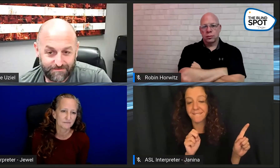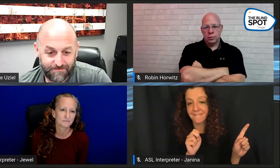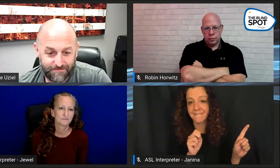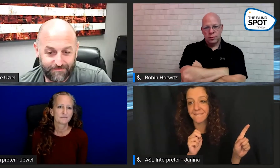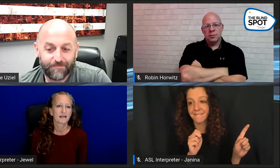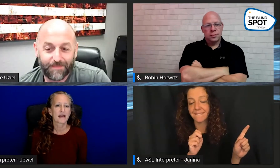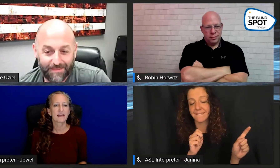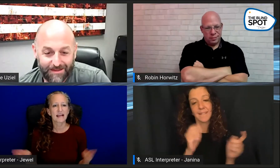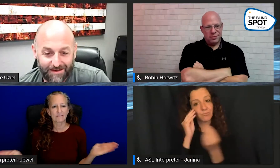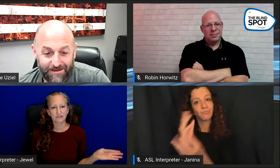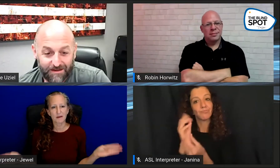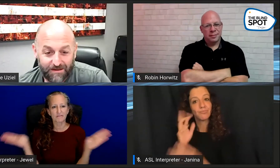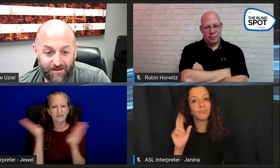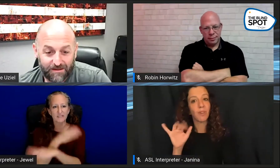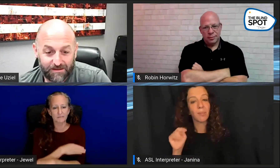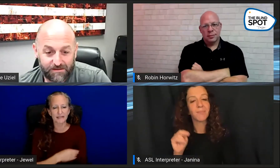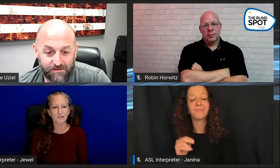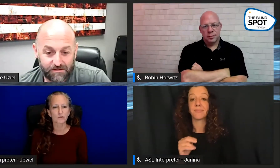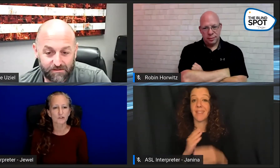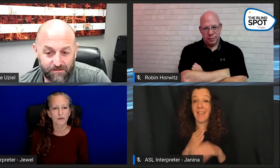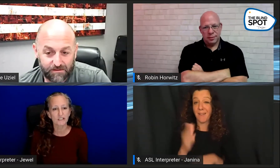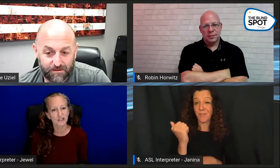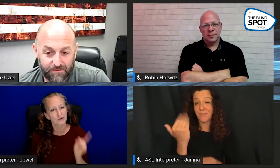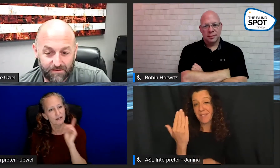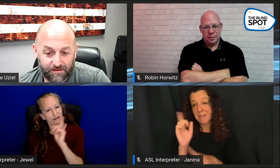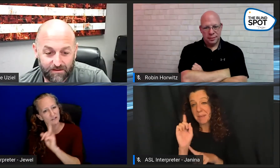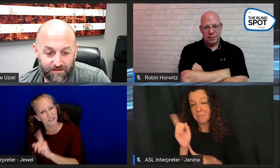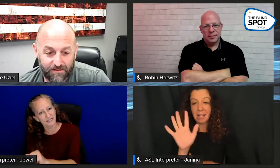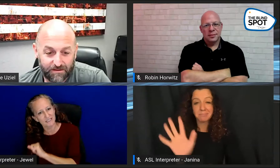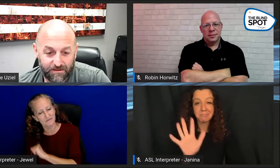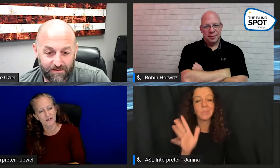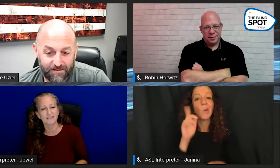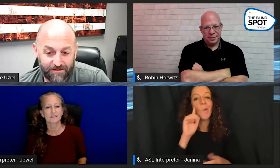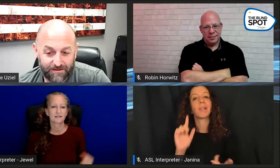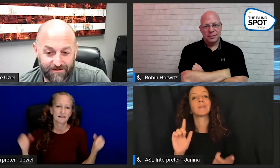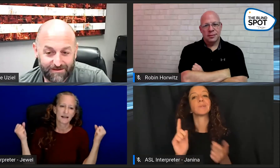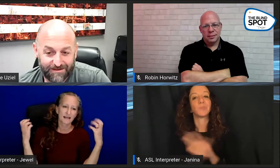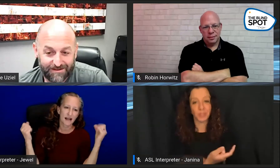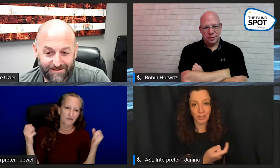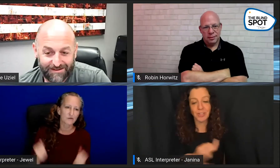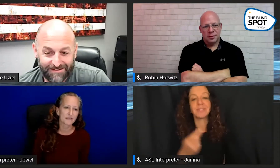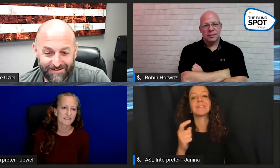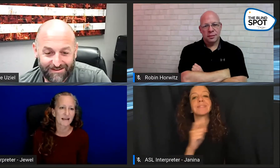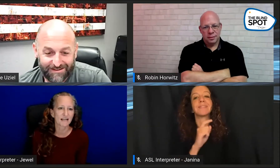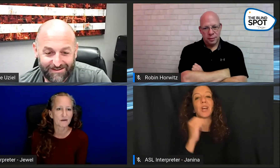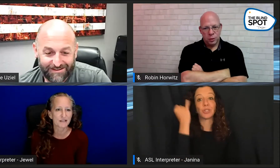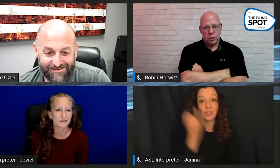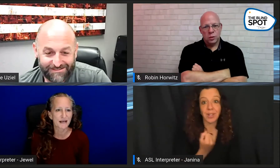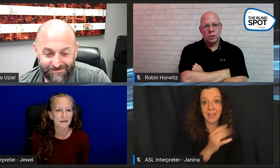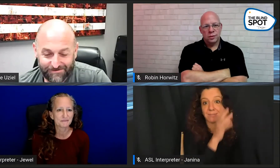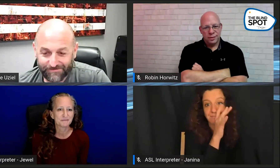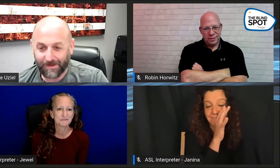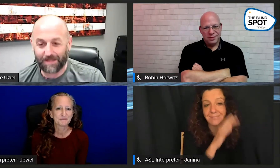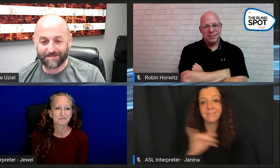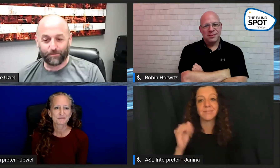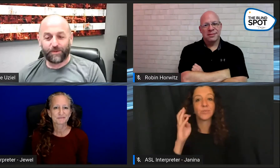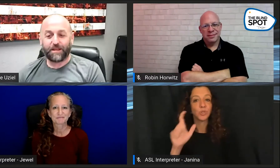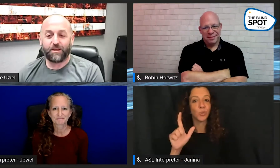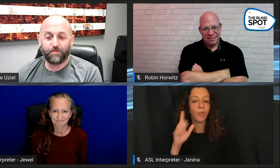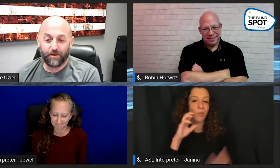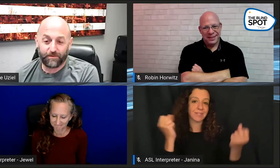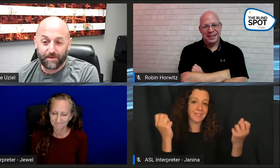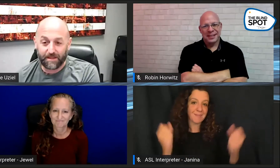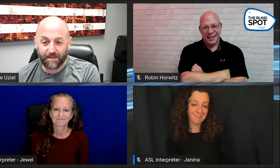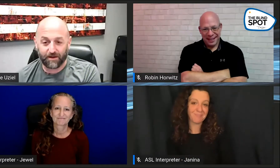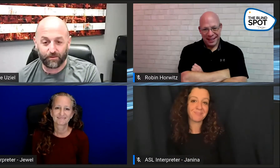saying. And then after about 15 minutes, we'll switch and you'll hear Janina's voice and I will be signing what you say. Awesome. Well, thank